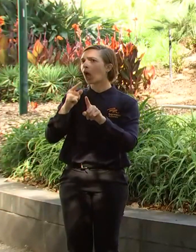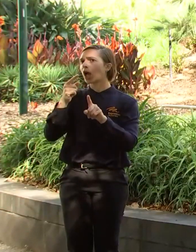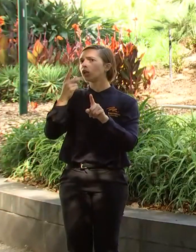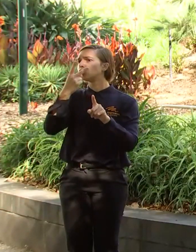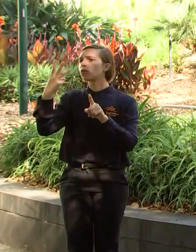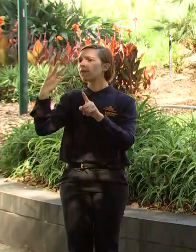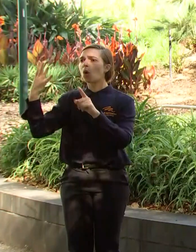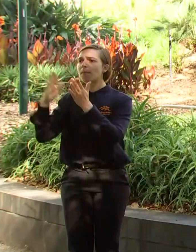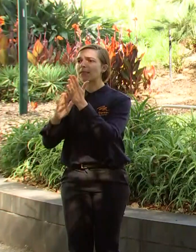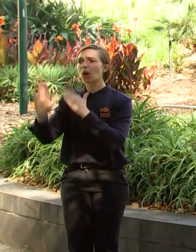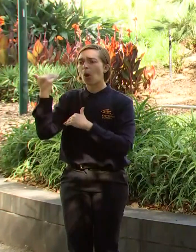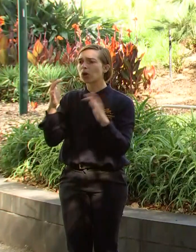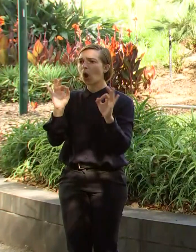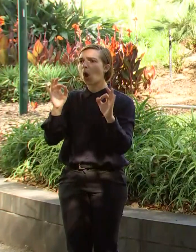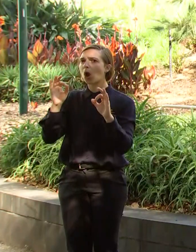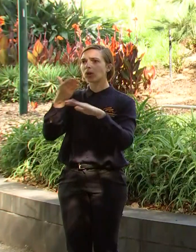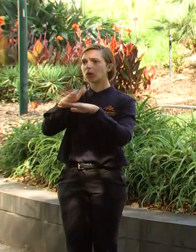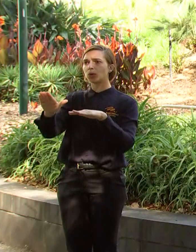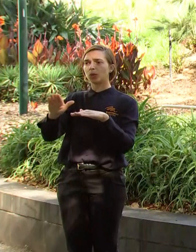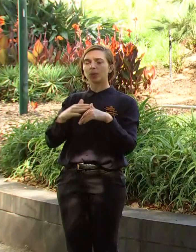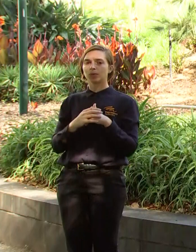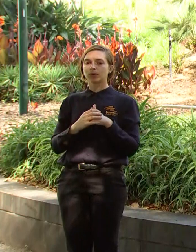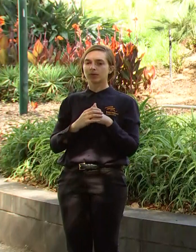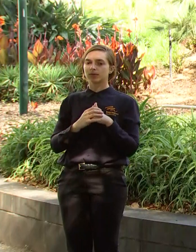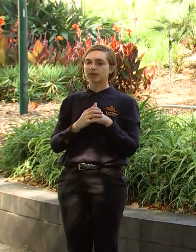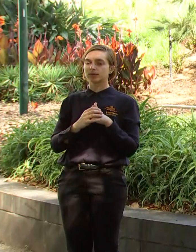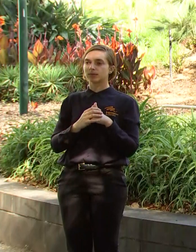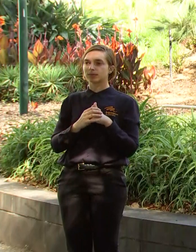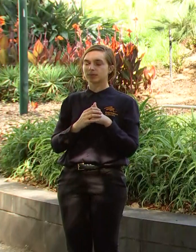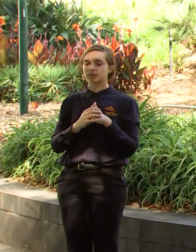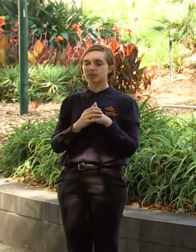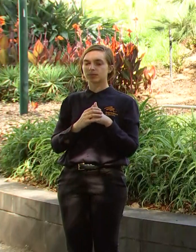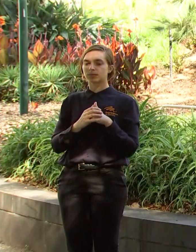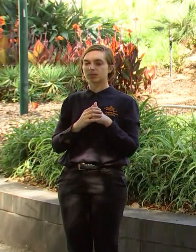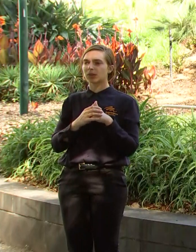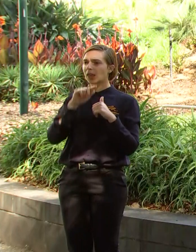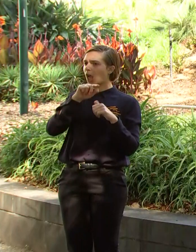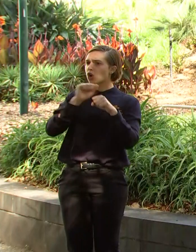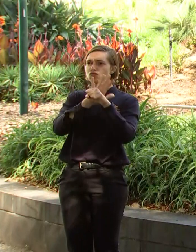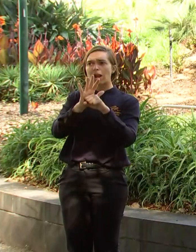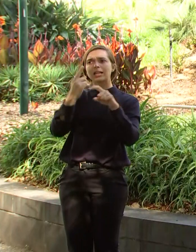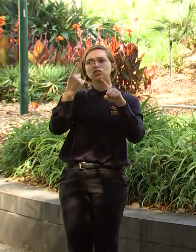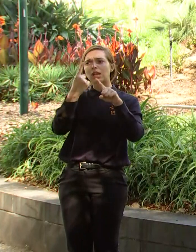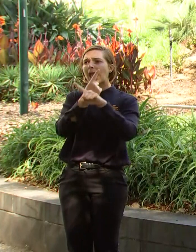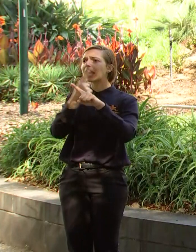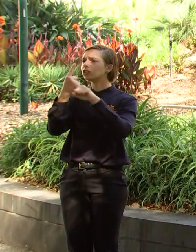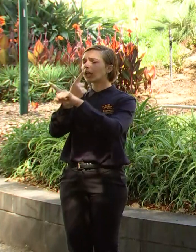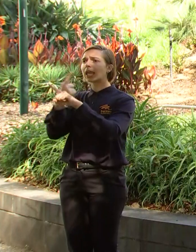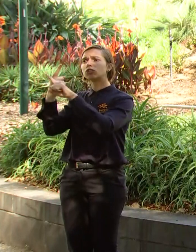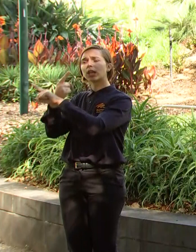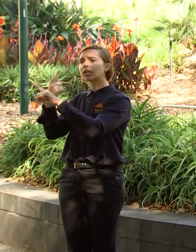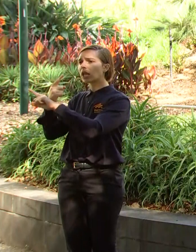coronavirus, there was a precursor. Of course, it's the same virus, but it is changing, and the most